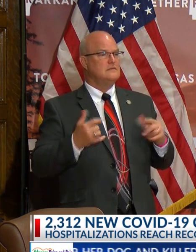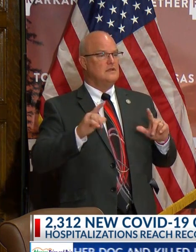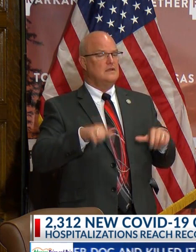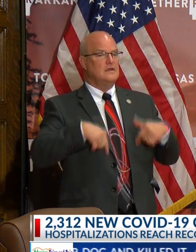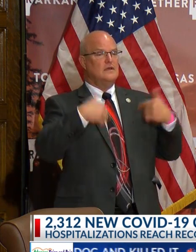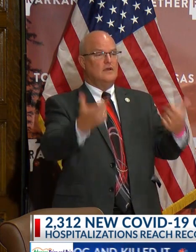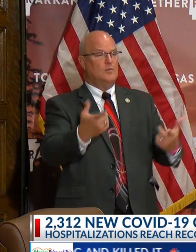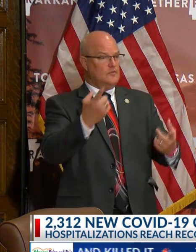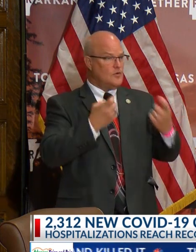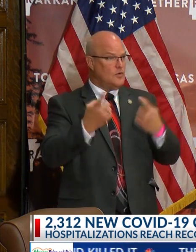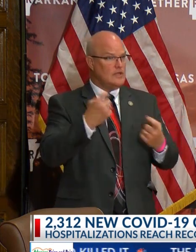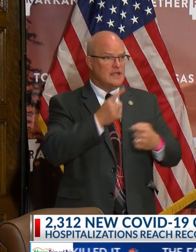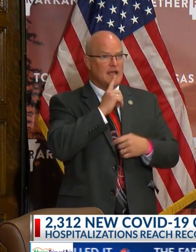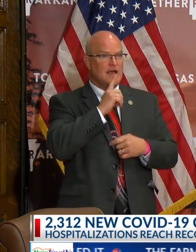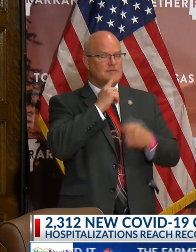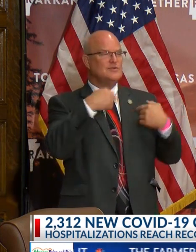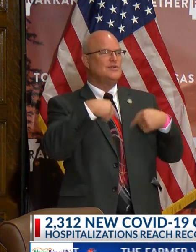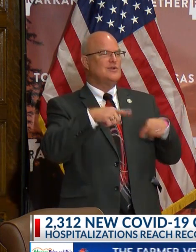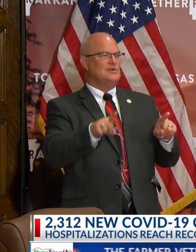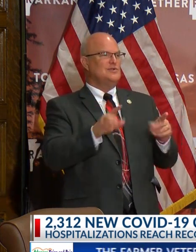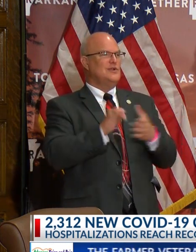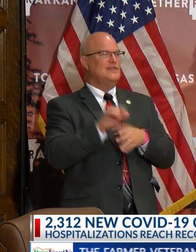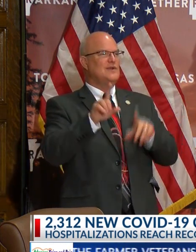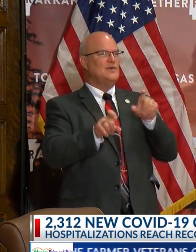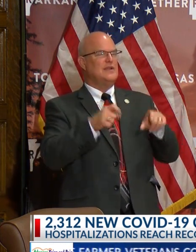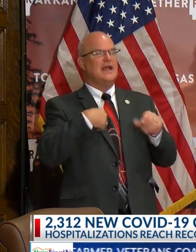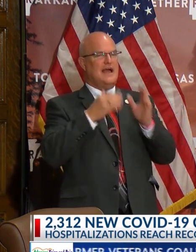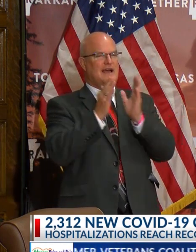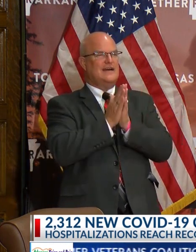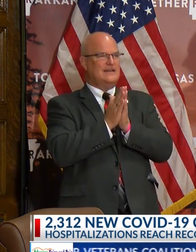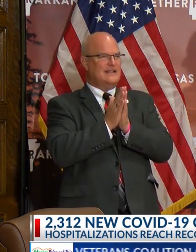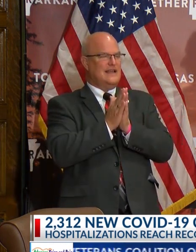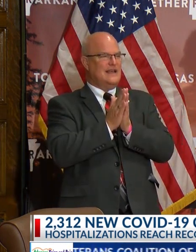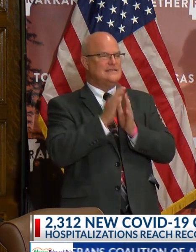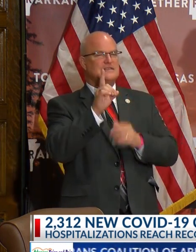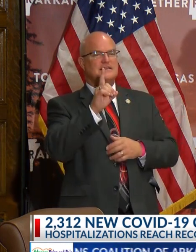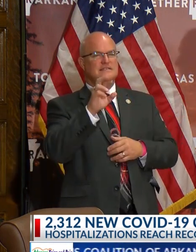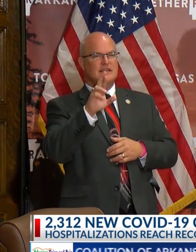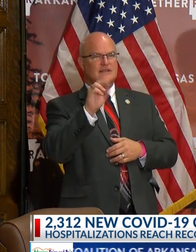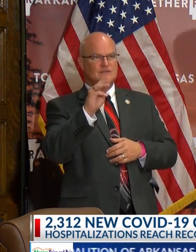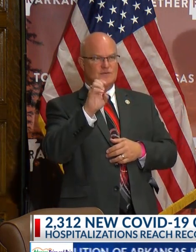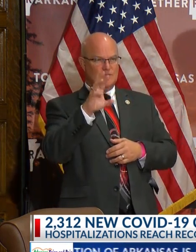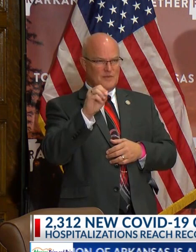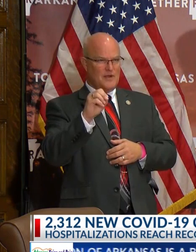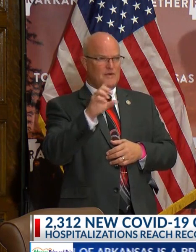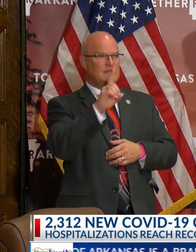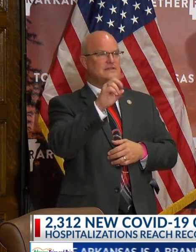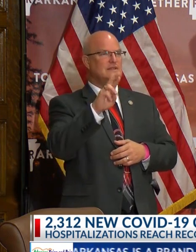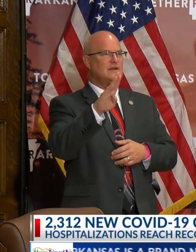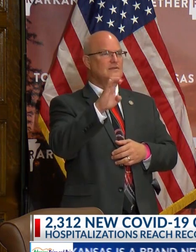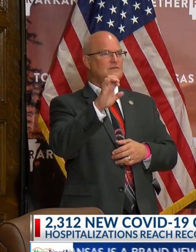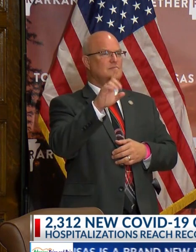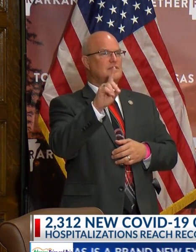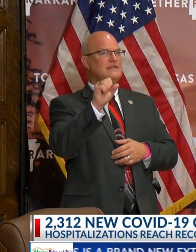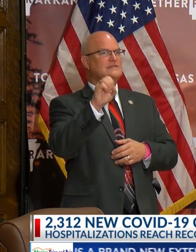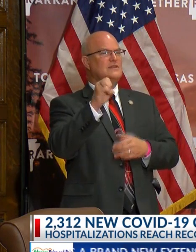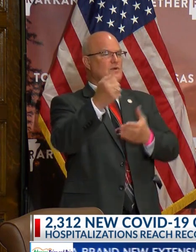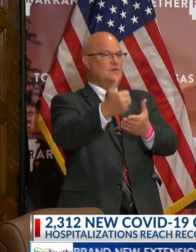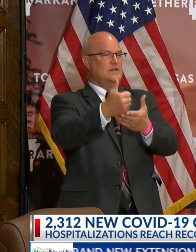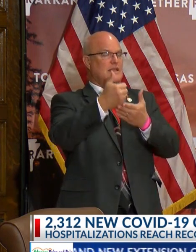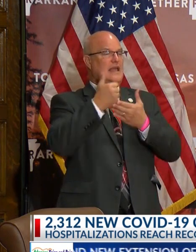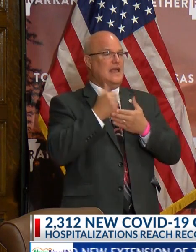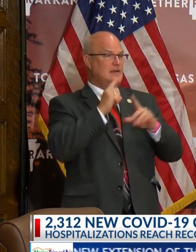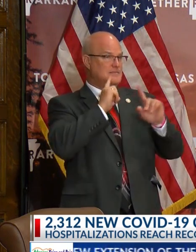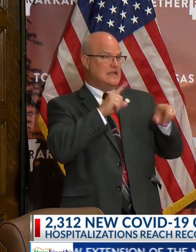turn it open for questions, and I'm sure during the questions that I'll ask Dr. Romero and Dr. Bledsoe to help